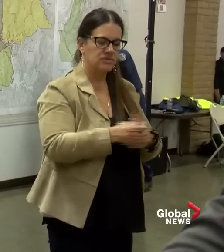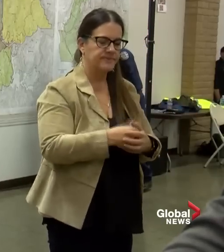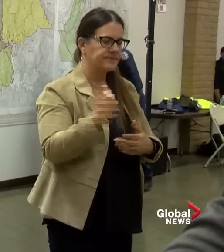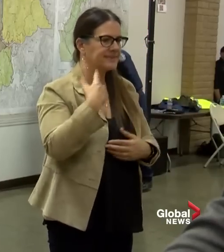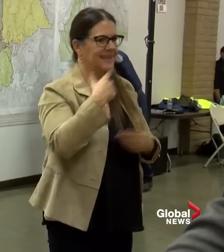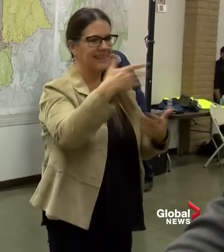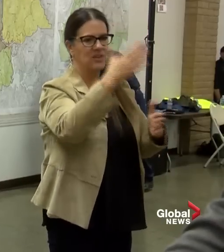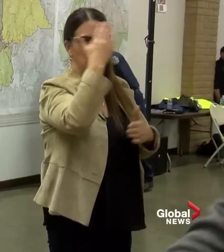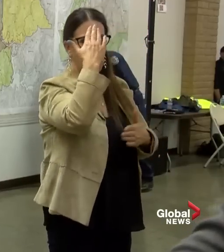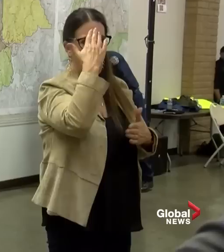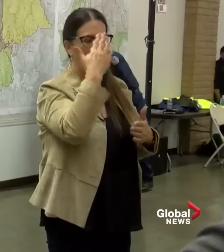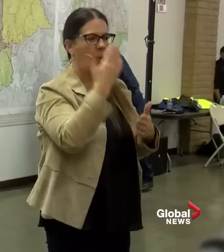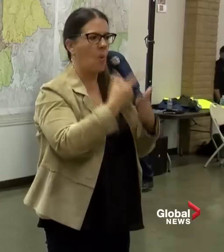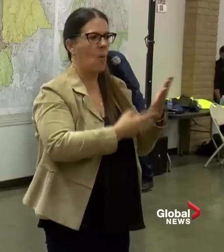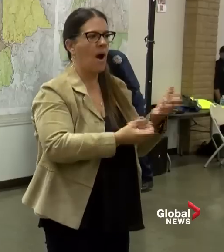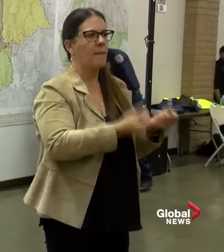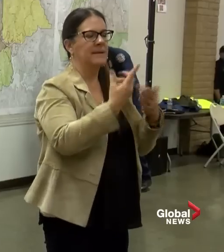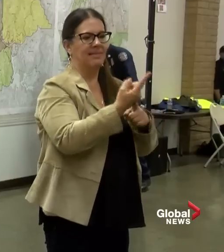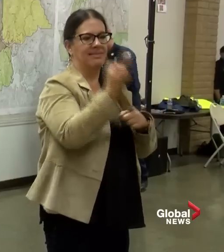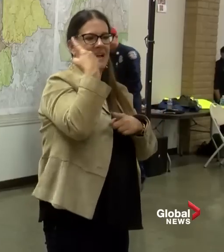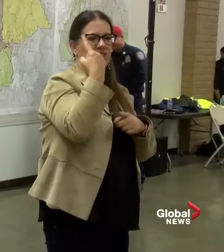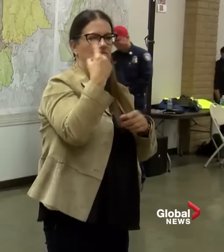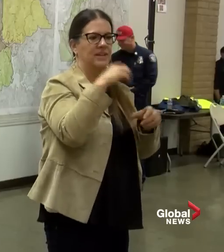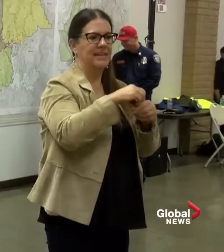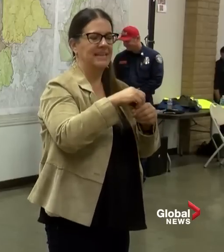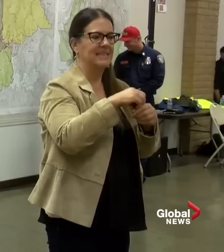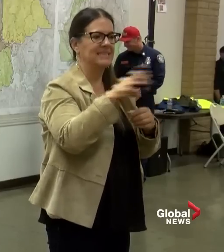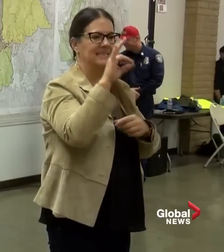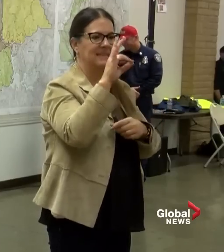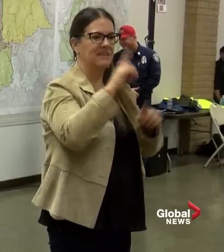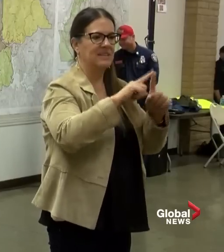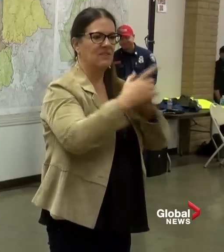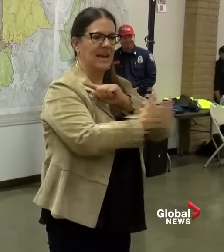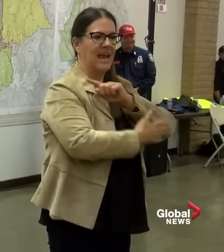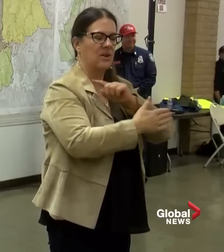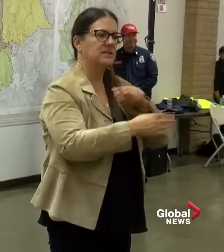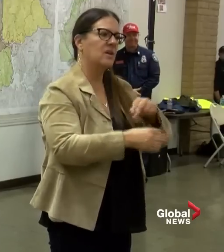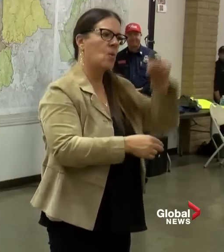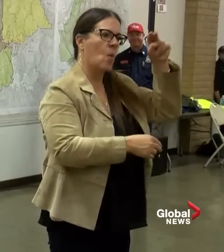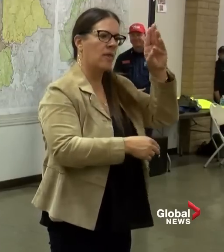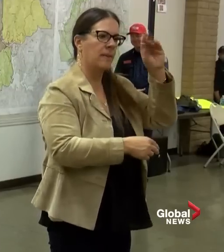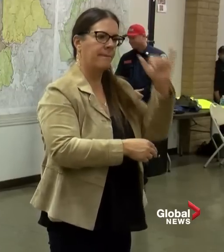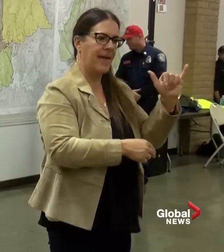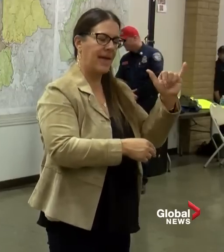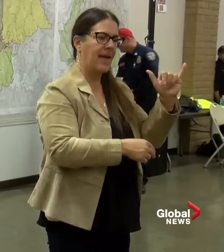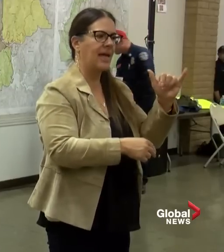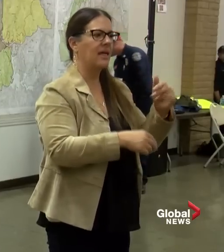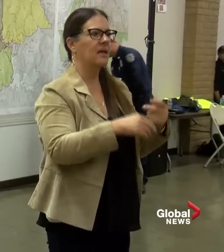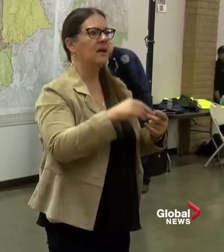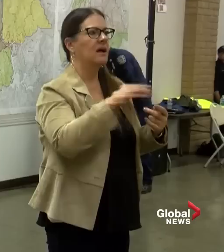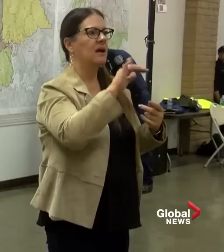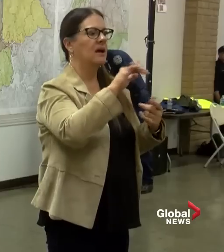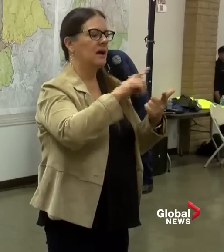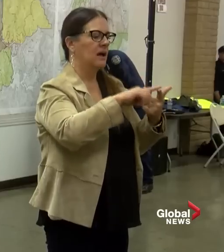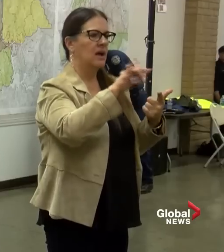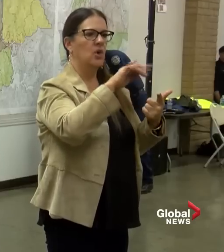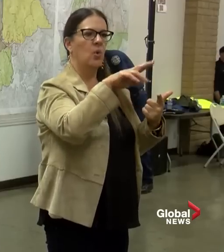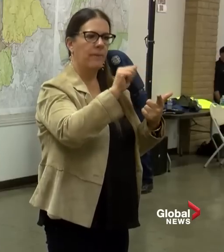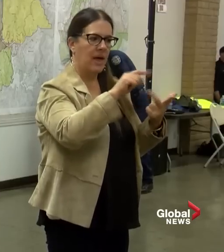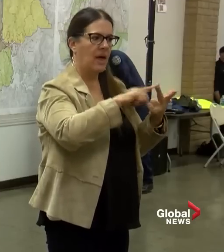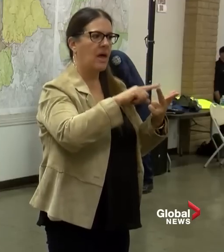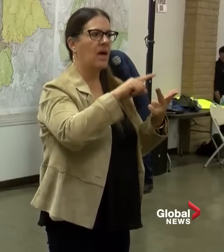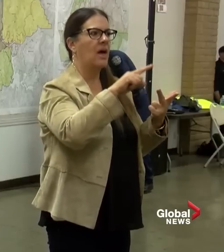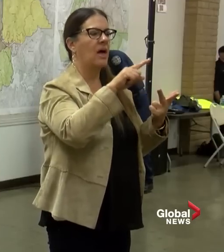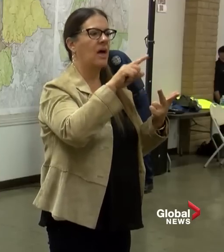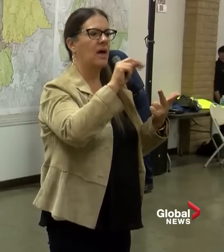you know how much we removed last year in 7 counties in the North Bay, Butte, Yuba, and Nevada counties. After the